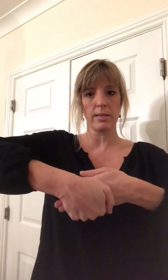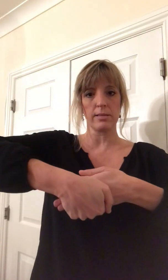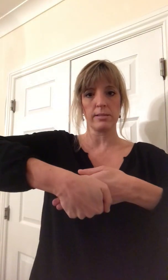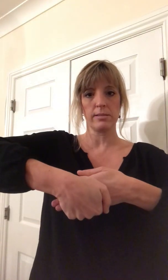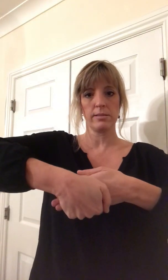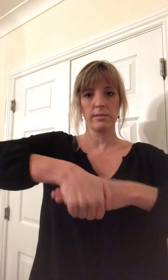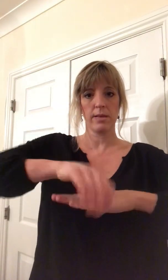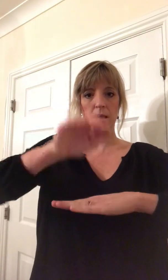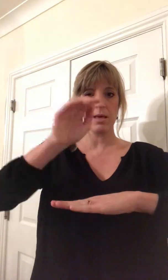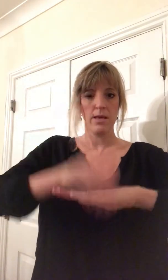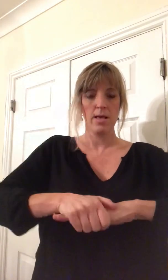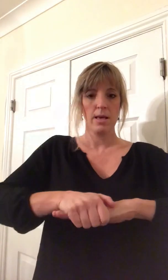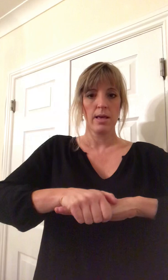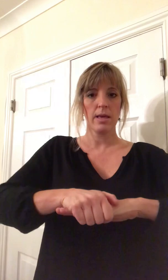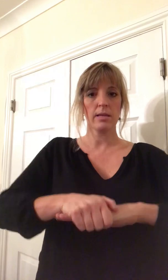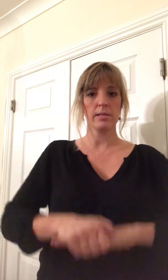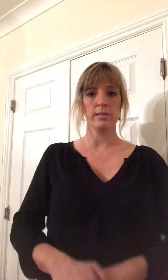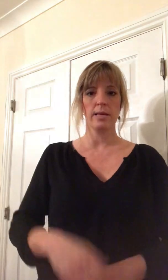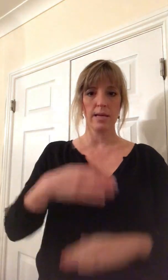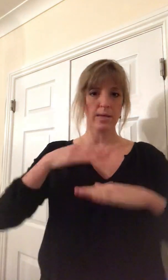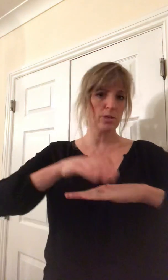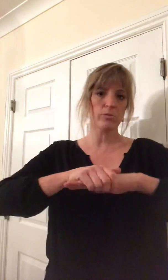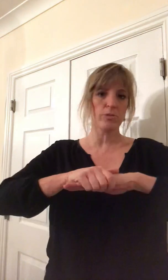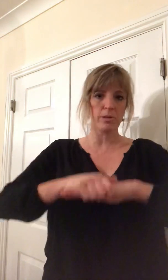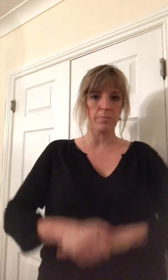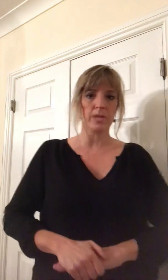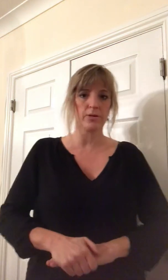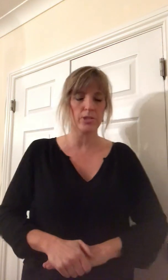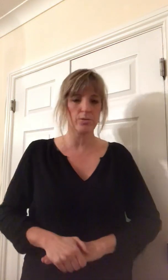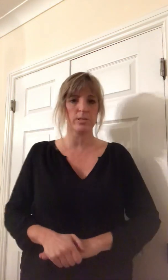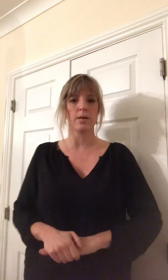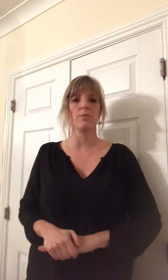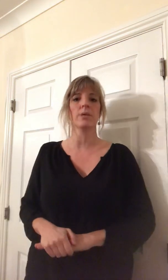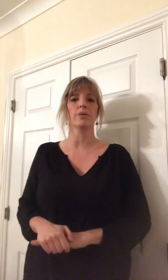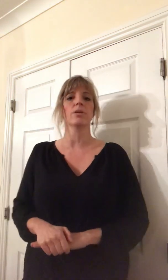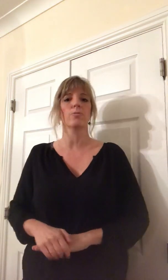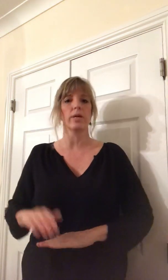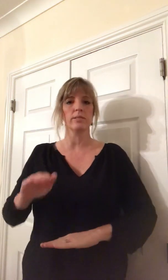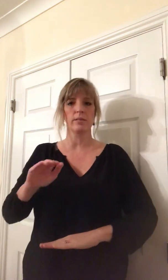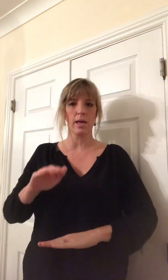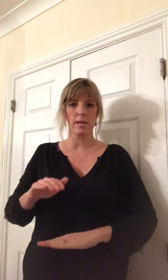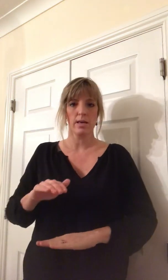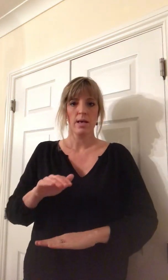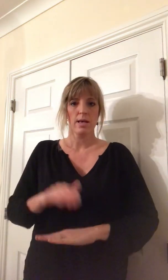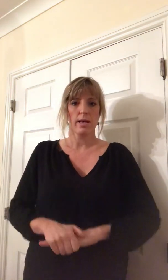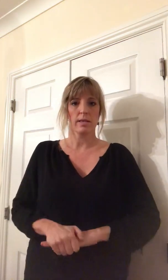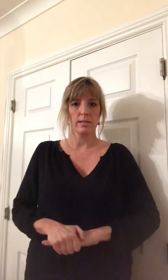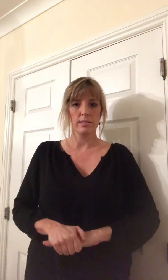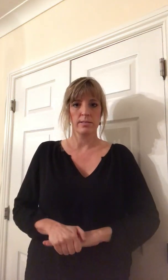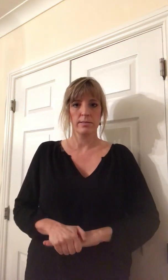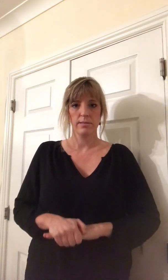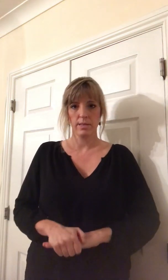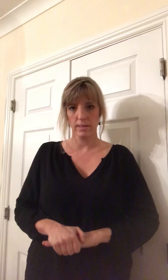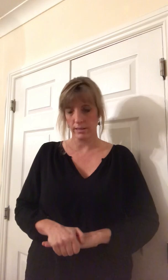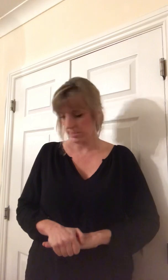this, okay? England. And now you don't do it up here, you do it down here at your waist, okay? England, England.